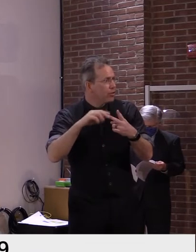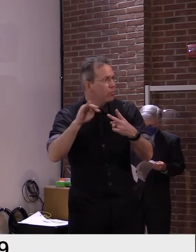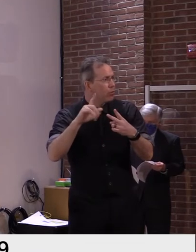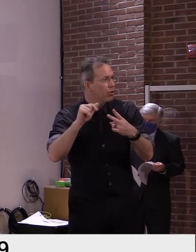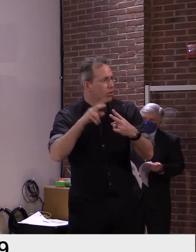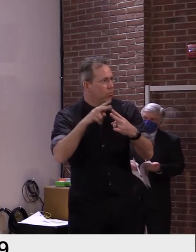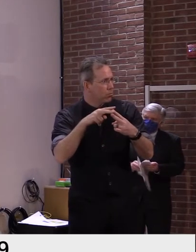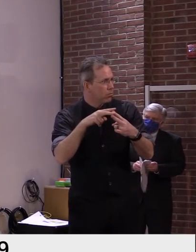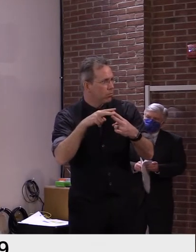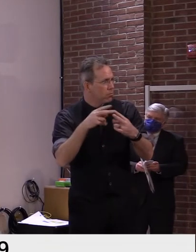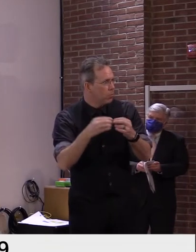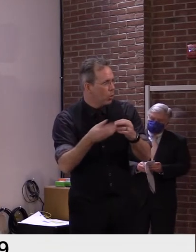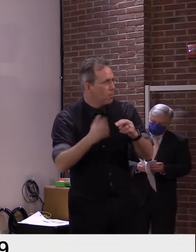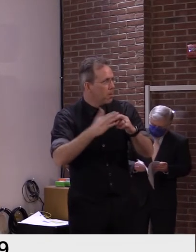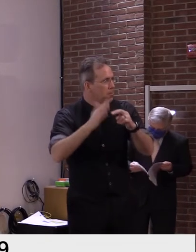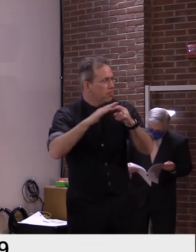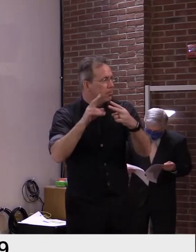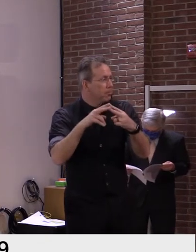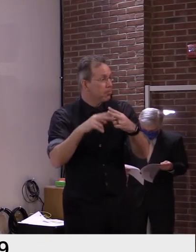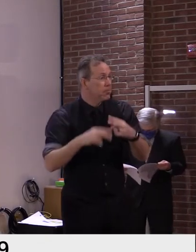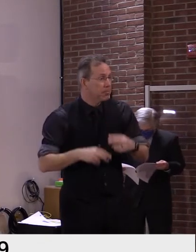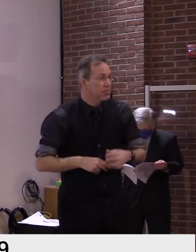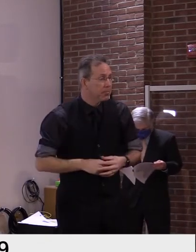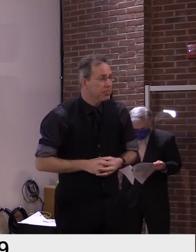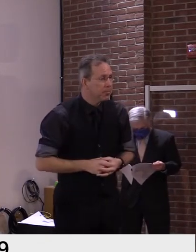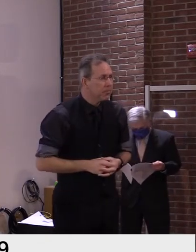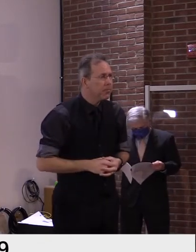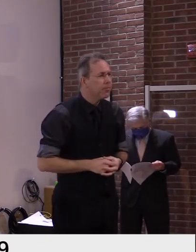15 million that we're receiving next week.